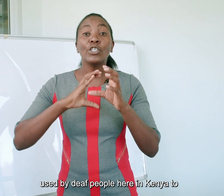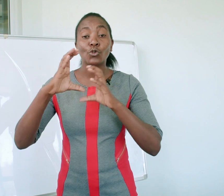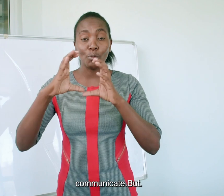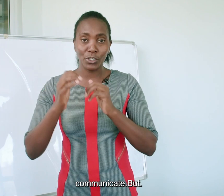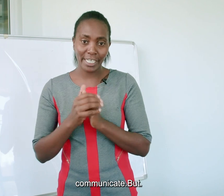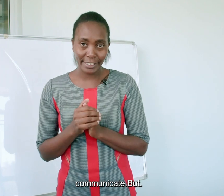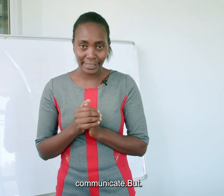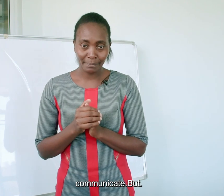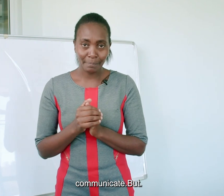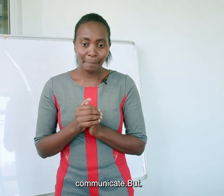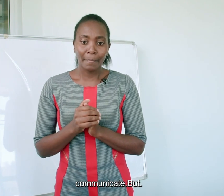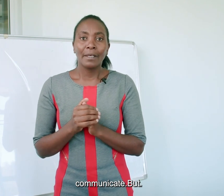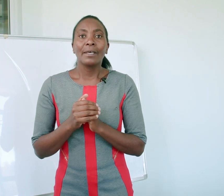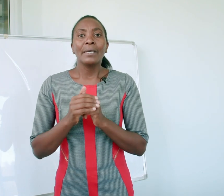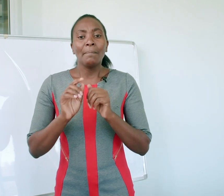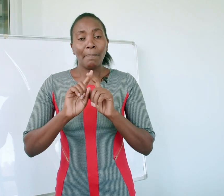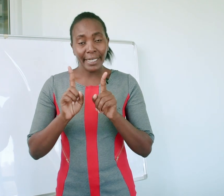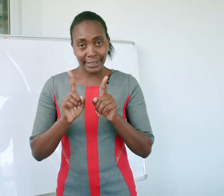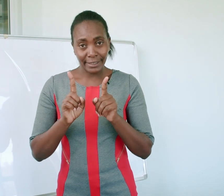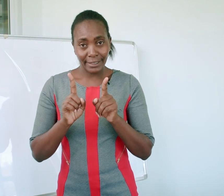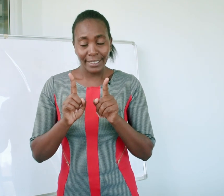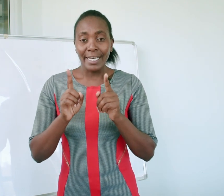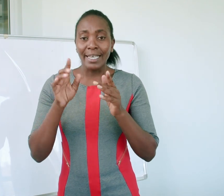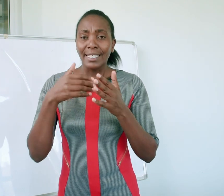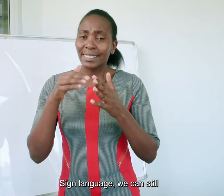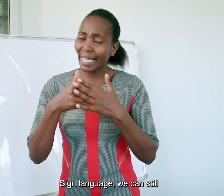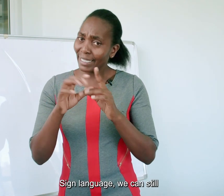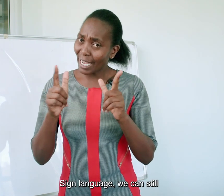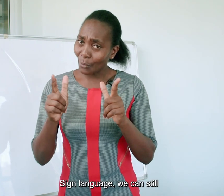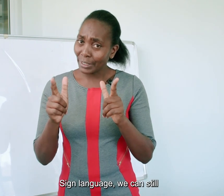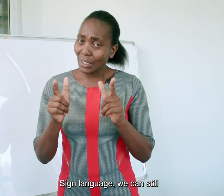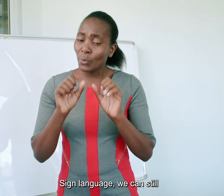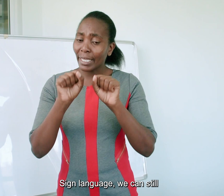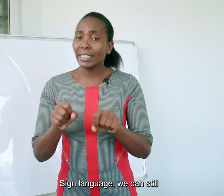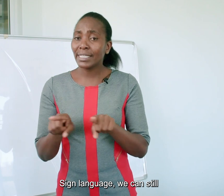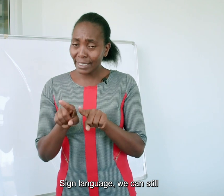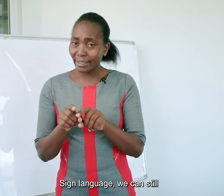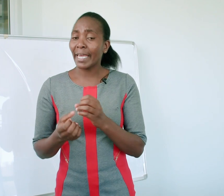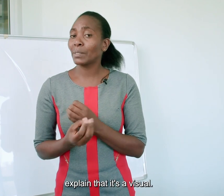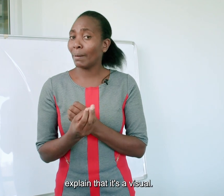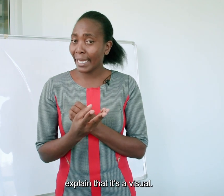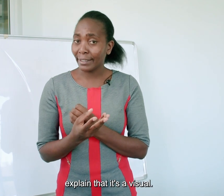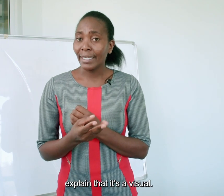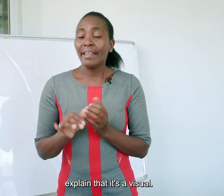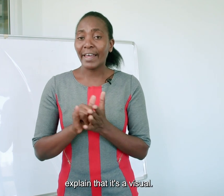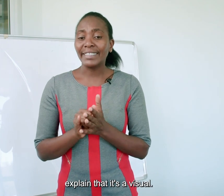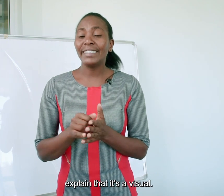to communicate. But sign language, we can still explain that it's